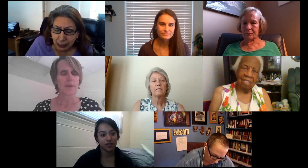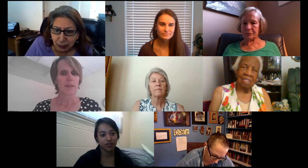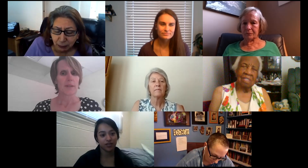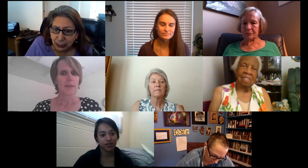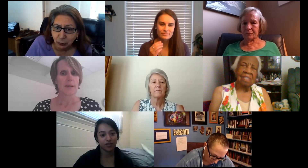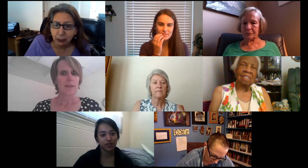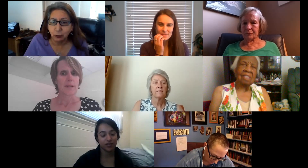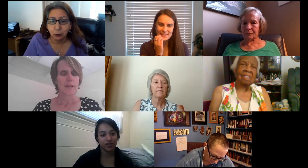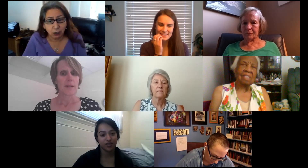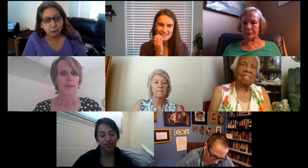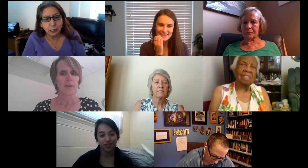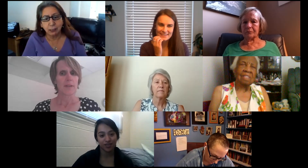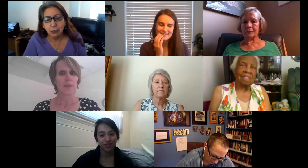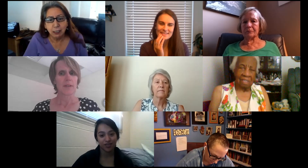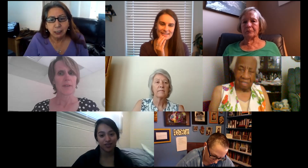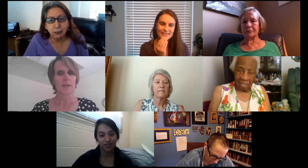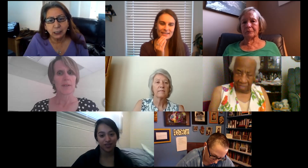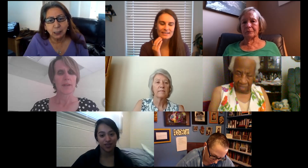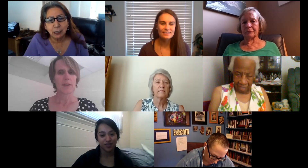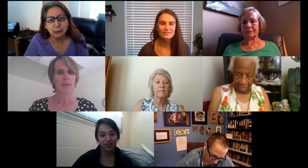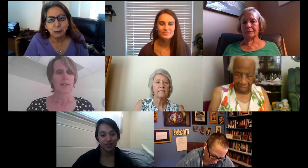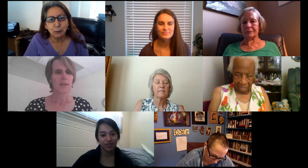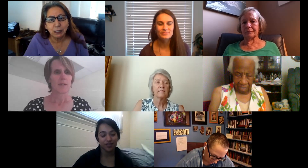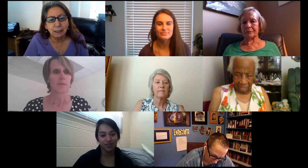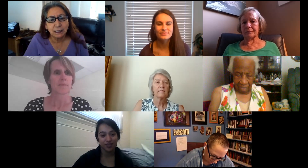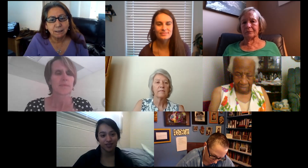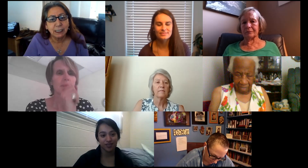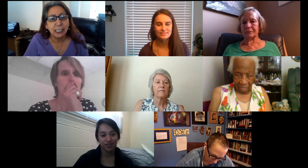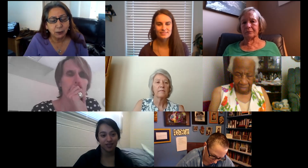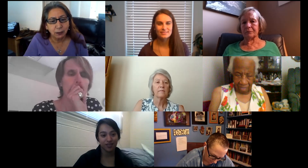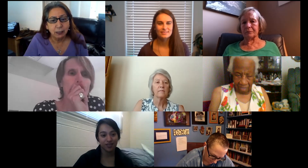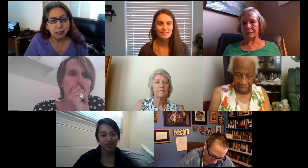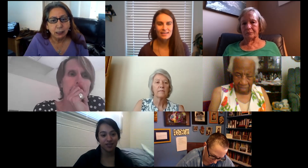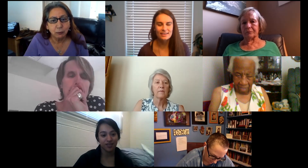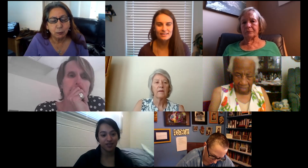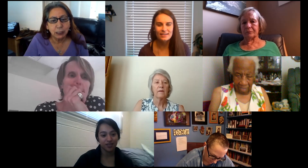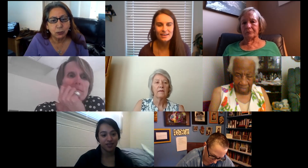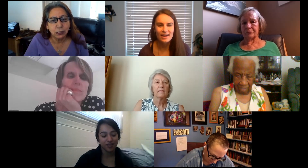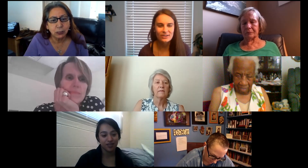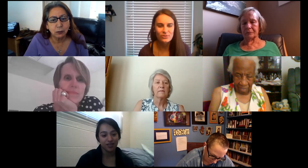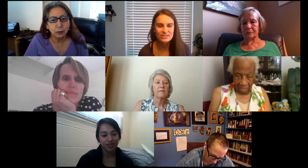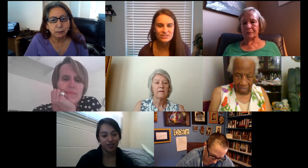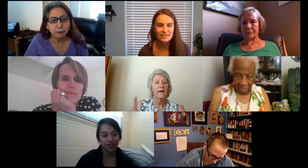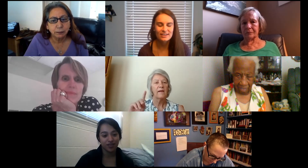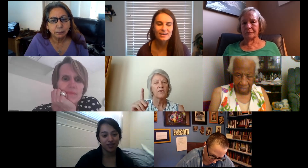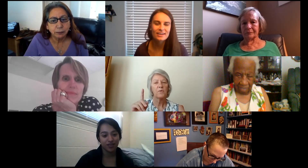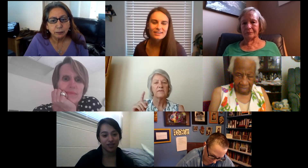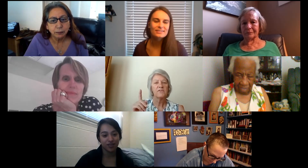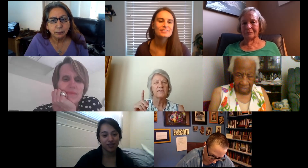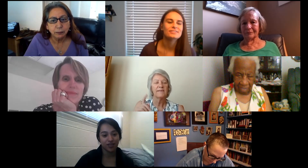email me as well or call me. You know, sometimes people think of stuff later. I think Linda had a question. I have a question,